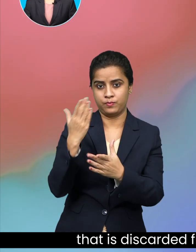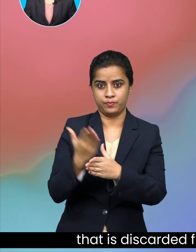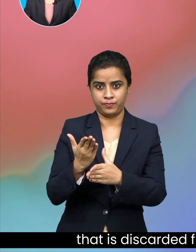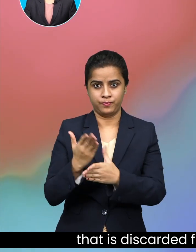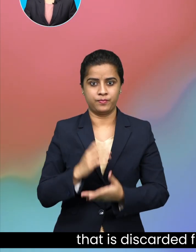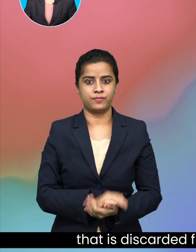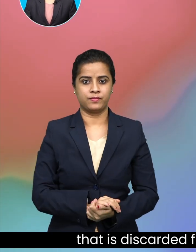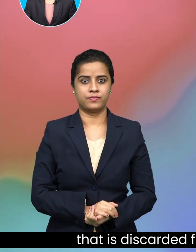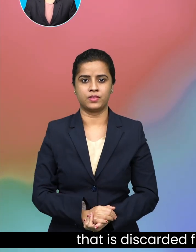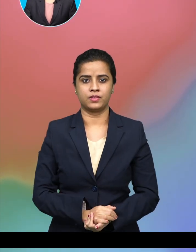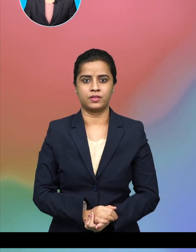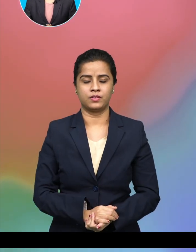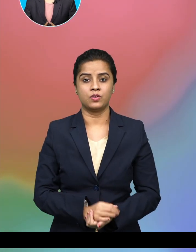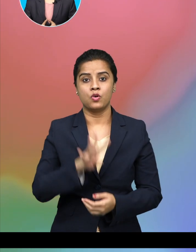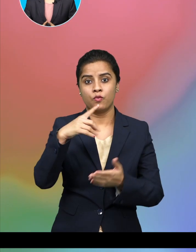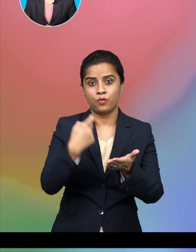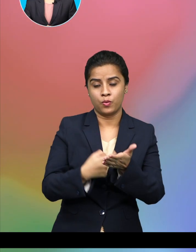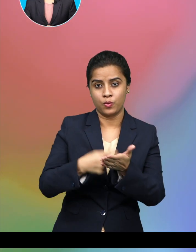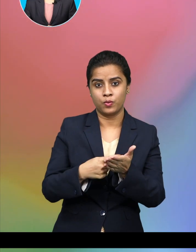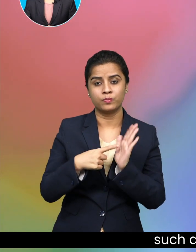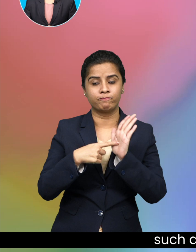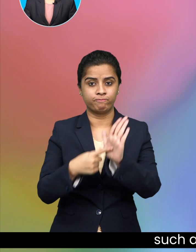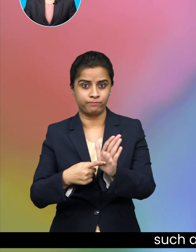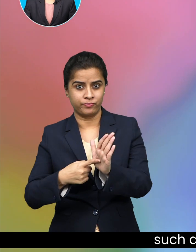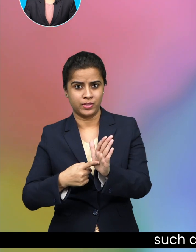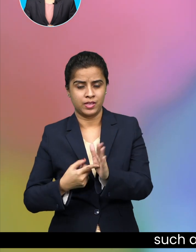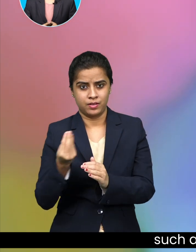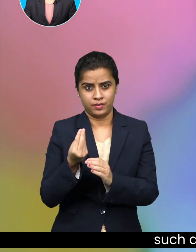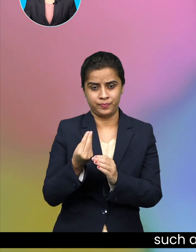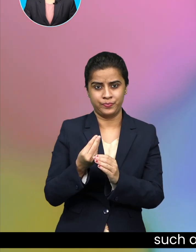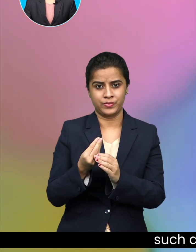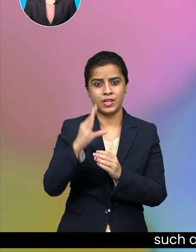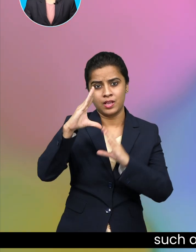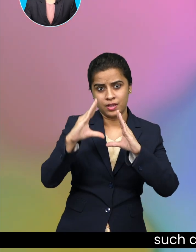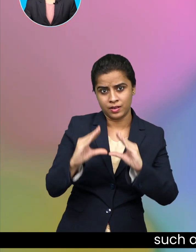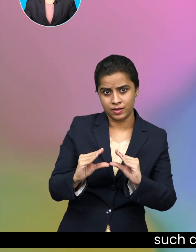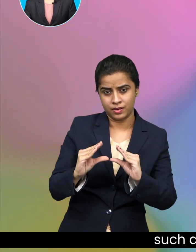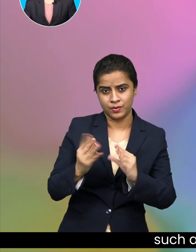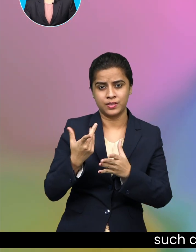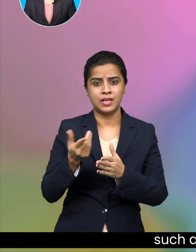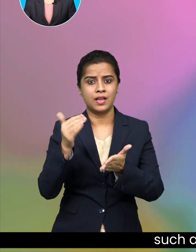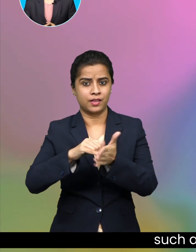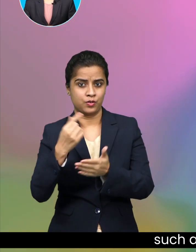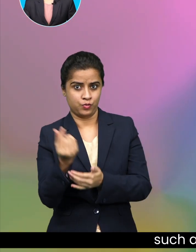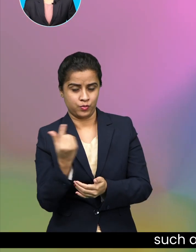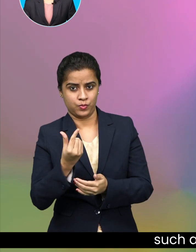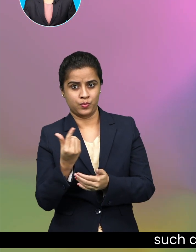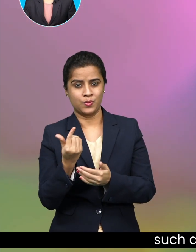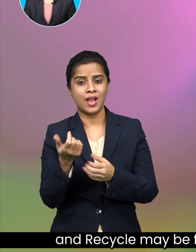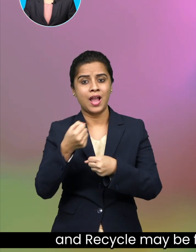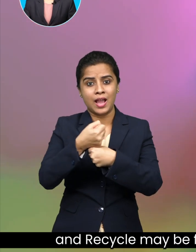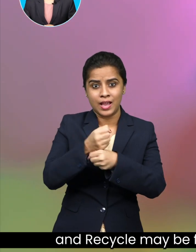activities. The 4R approach, such as reduce, reuse,